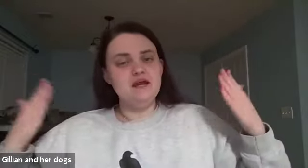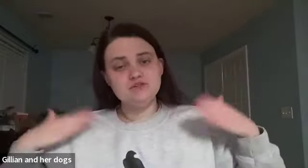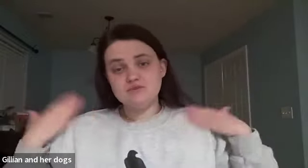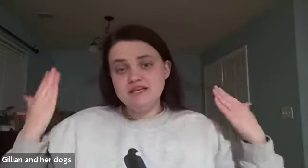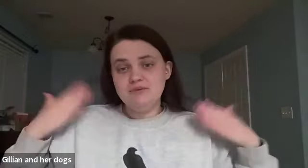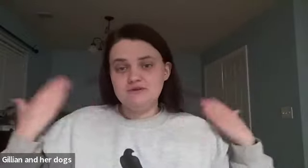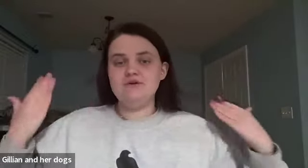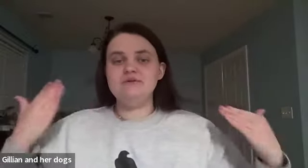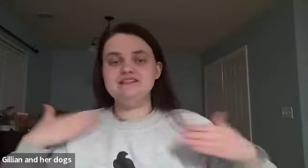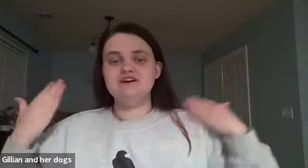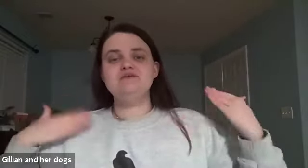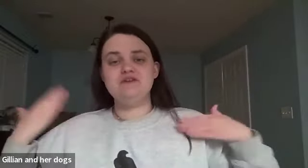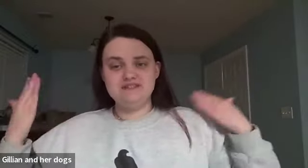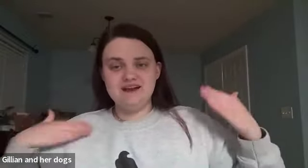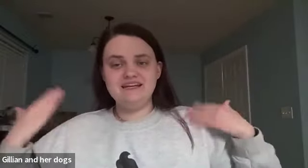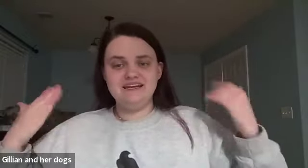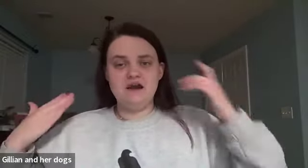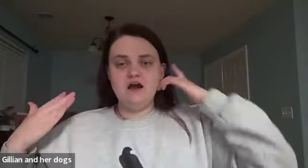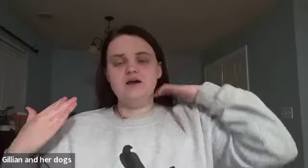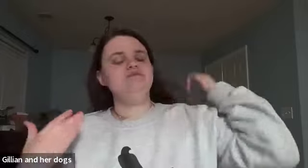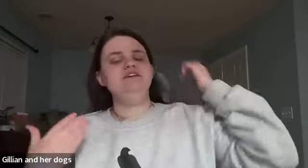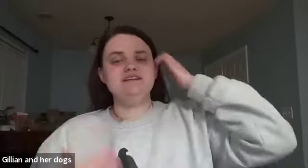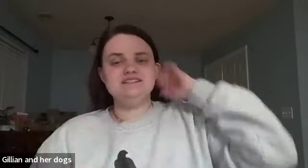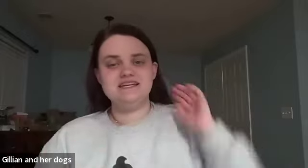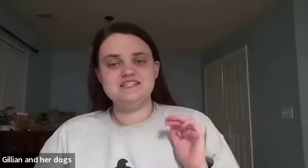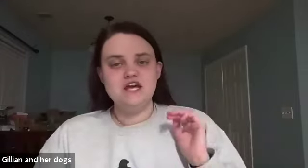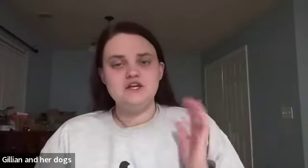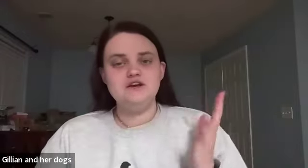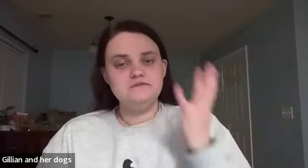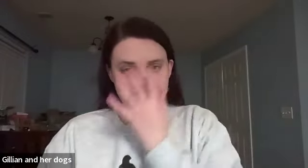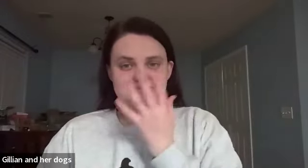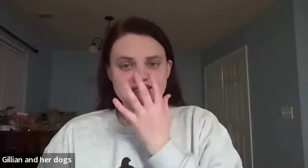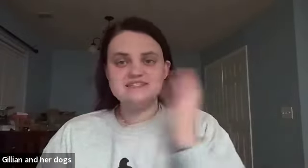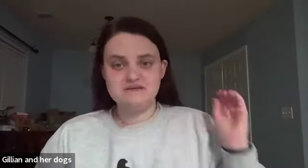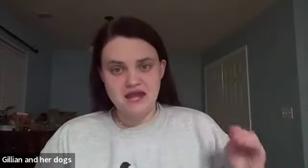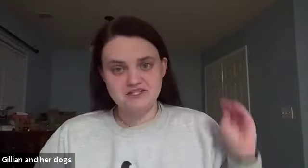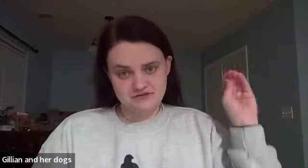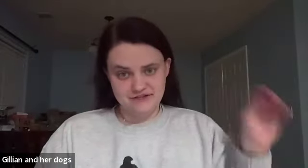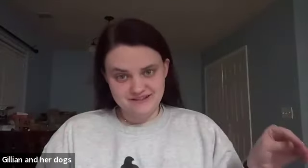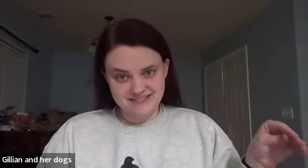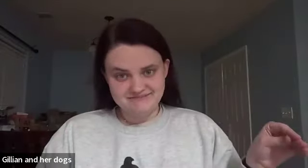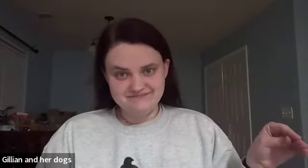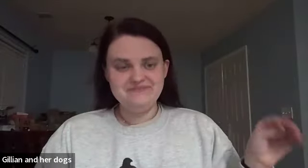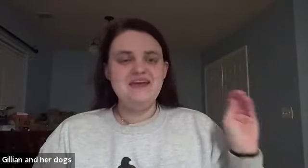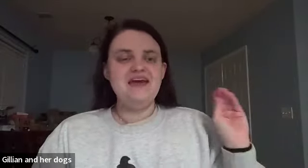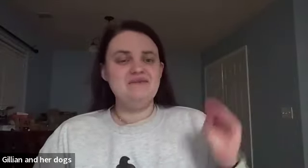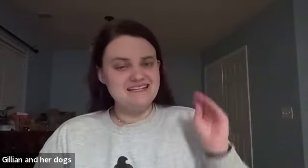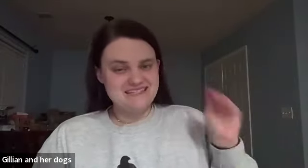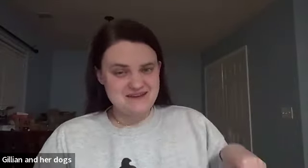Now, what's really important when we get started with our signing feelings is your face needs to match your feeling. And what I say